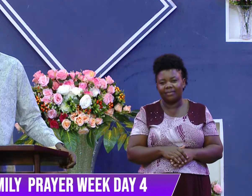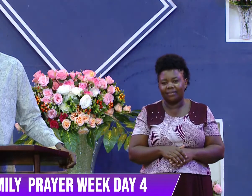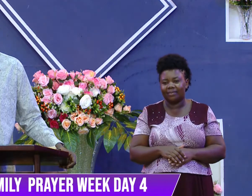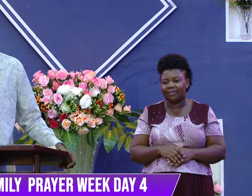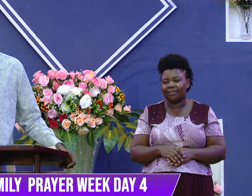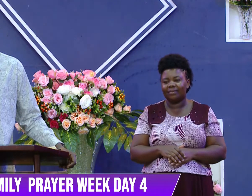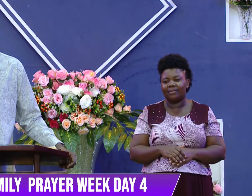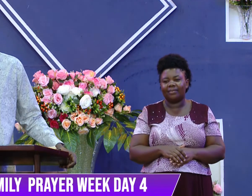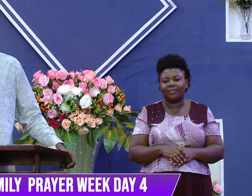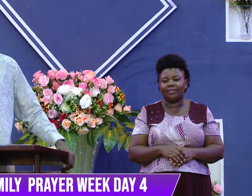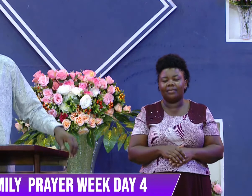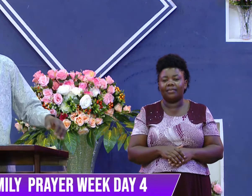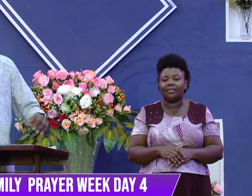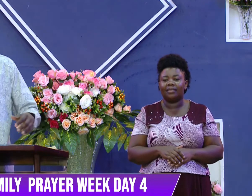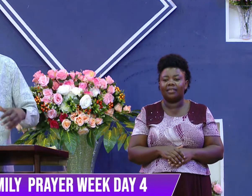oh,